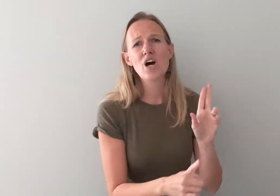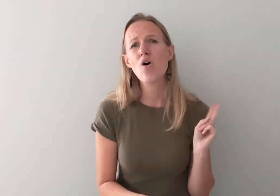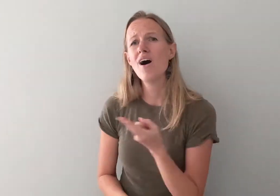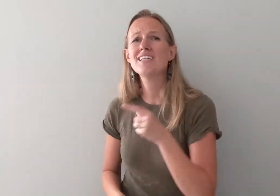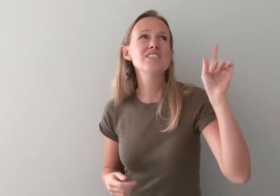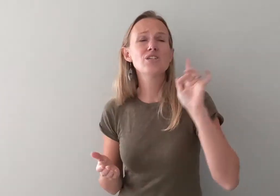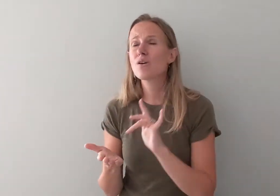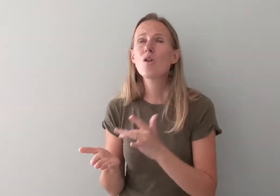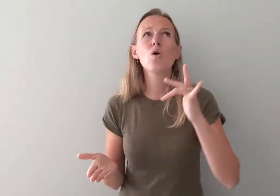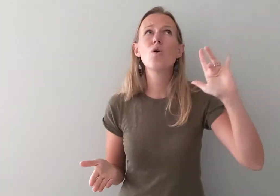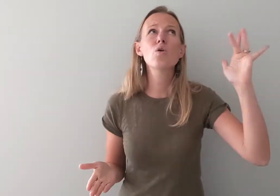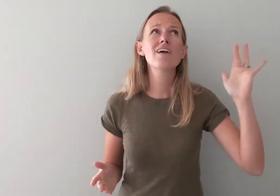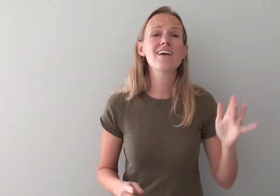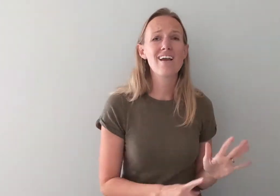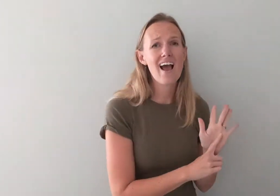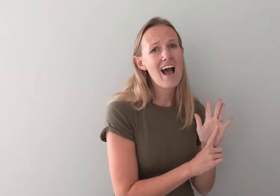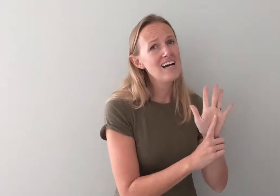Show us your glory.